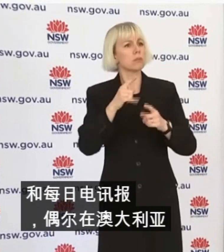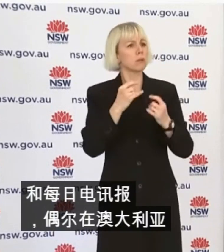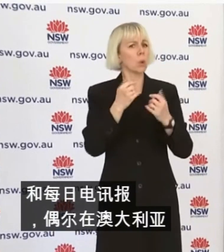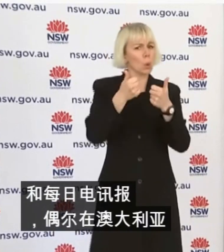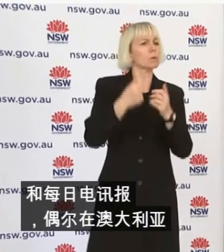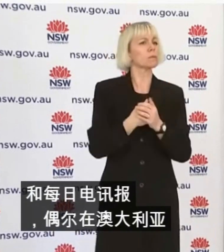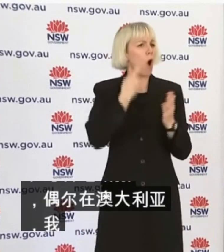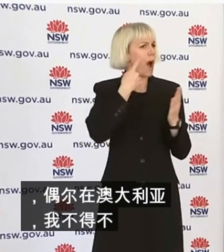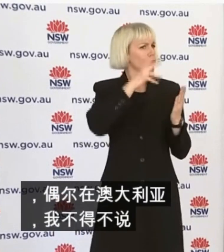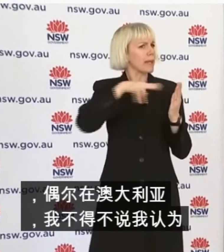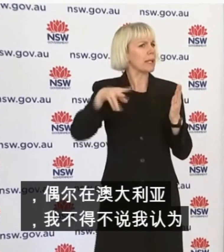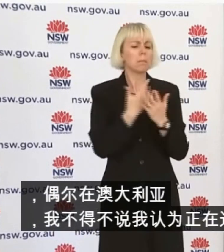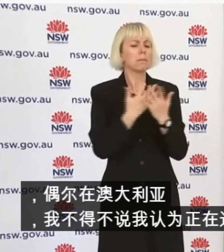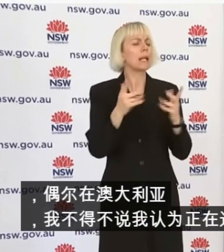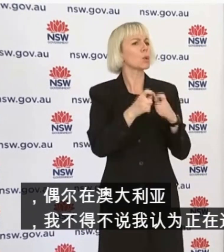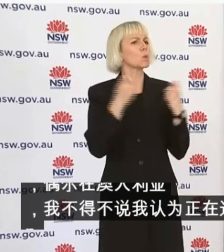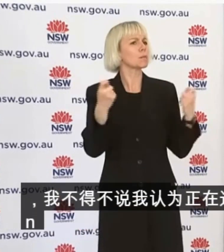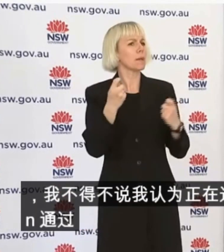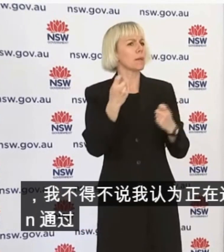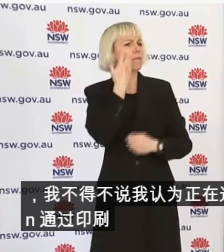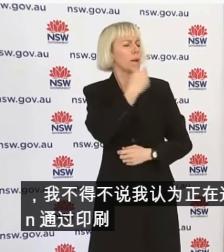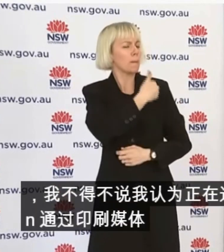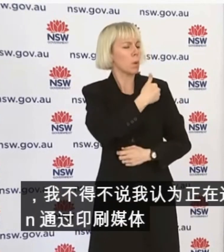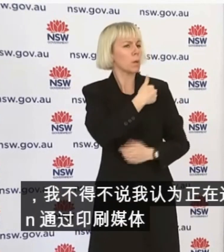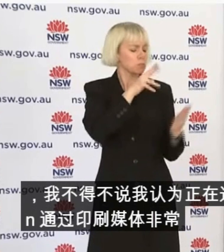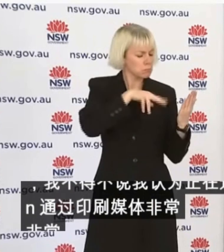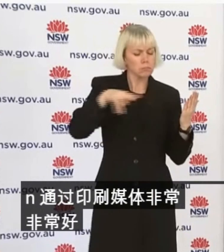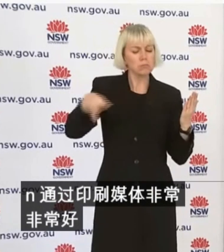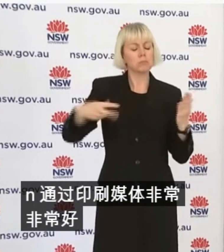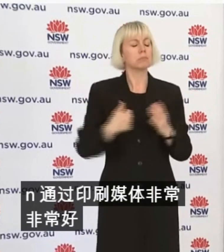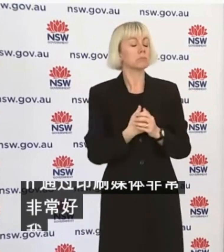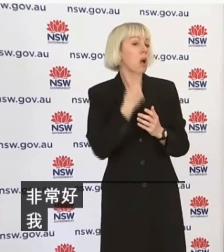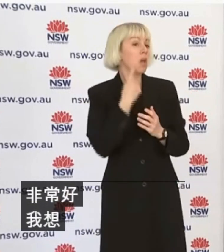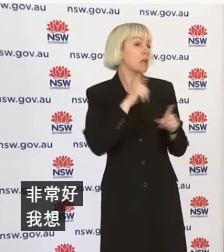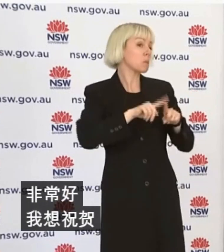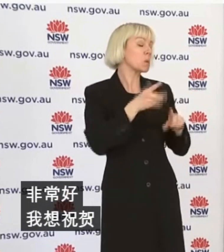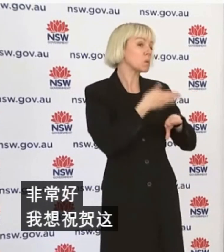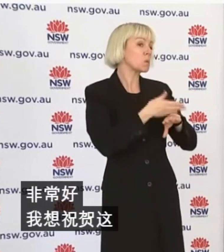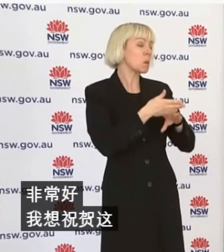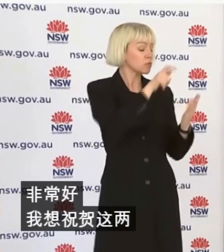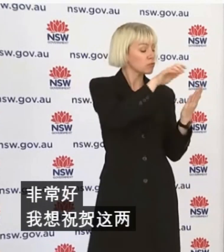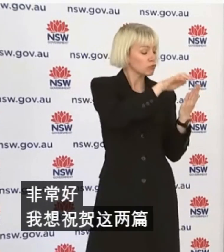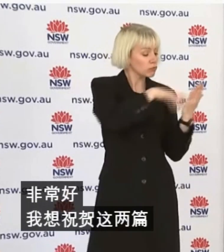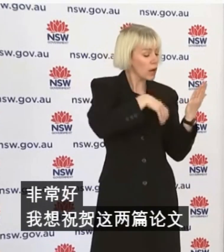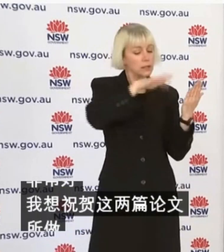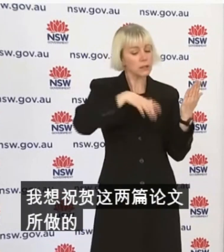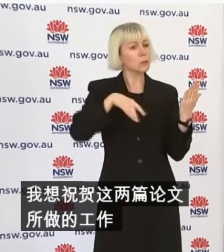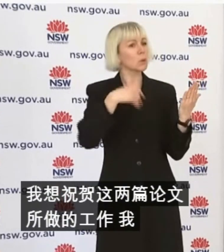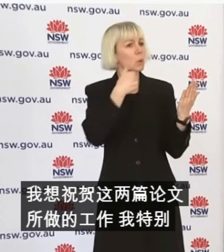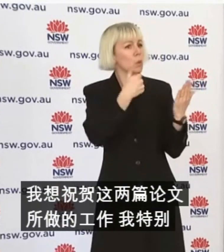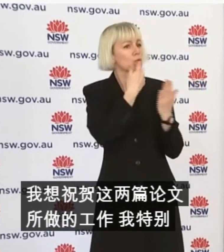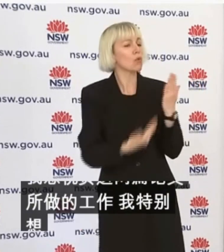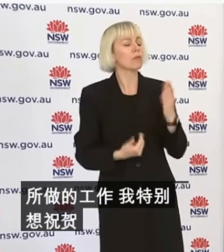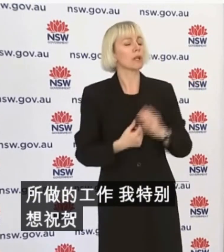occasionally the Australian. And I've got to say, I think the work that's going on through the print media is very, very good. I want to congratulate both papers on the work they've